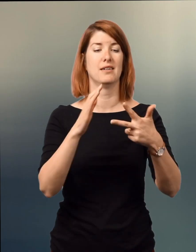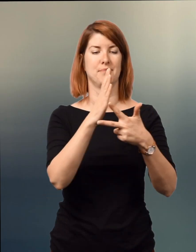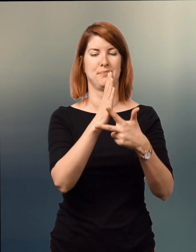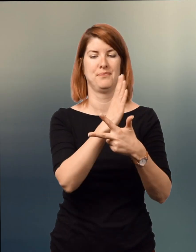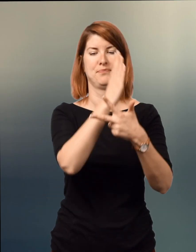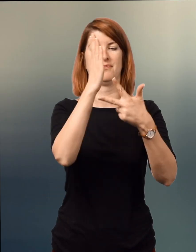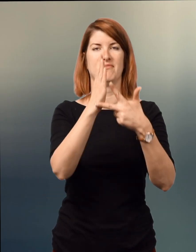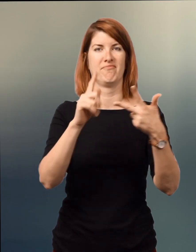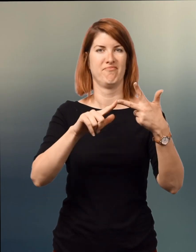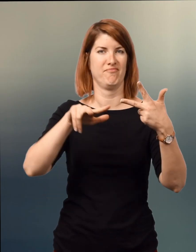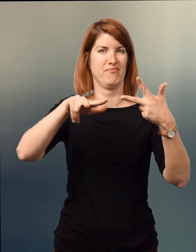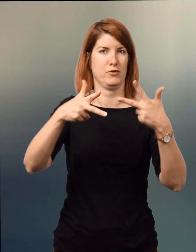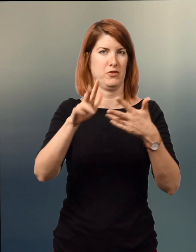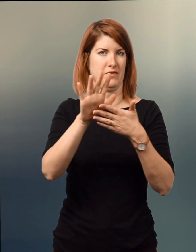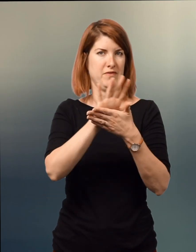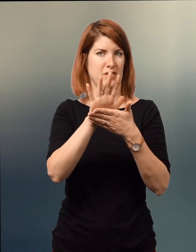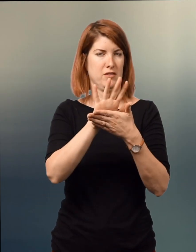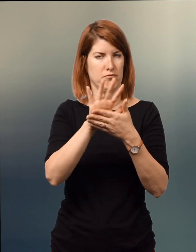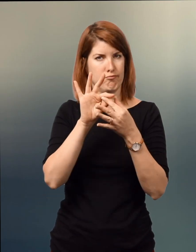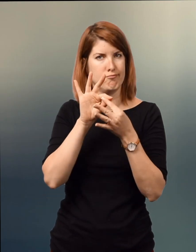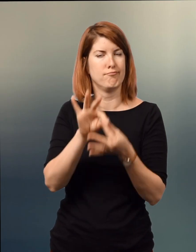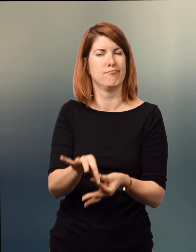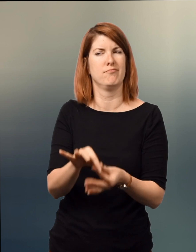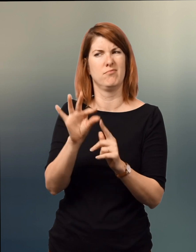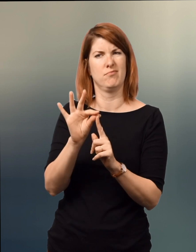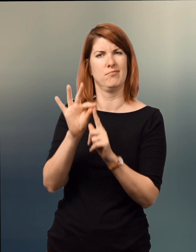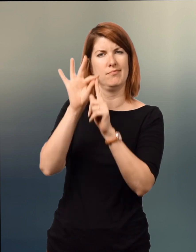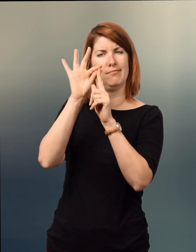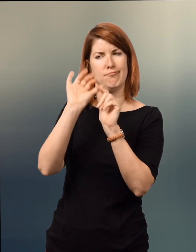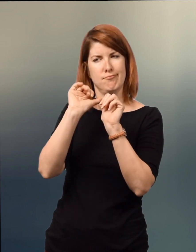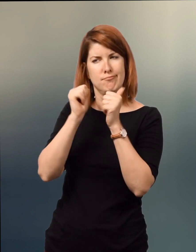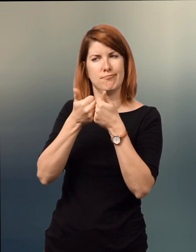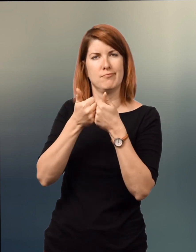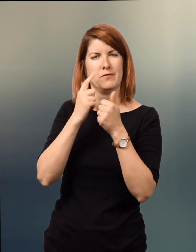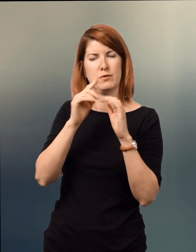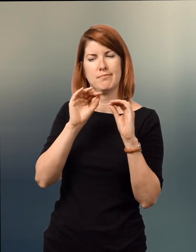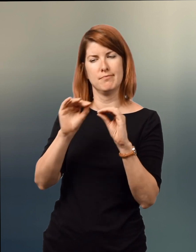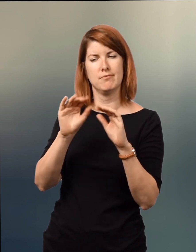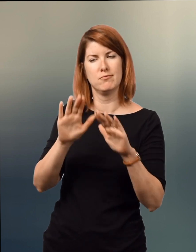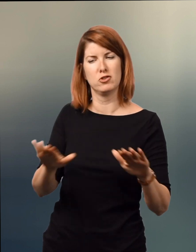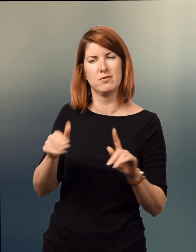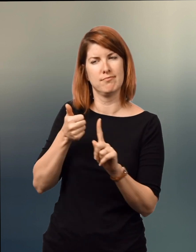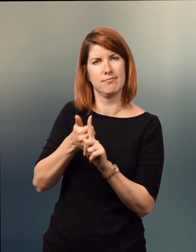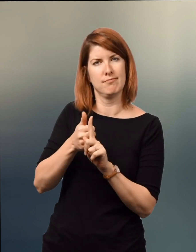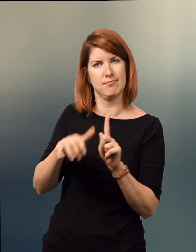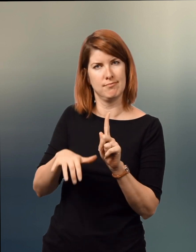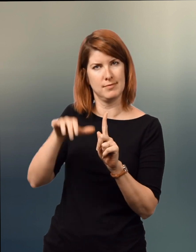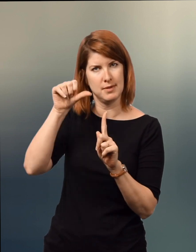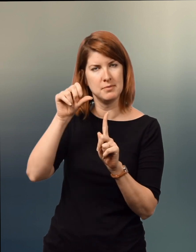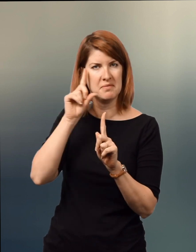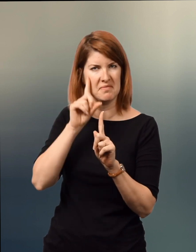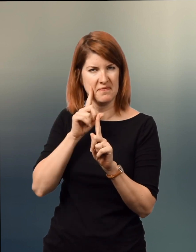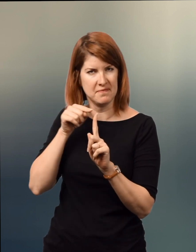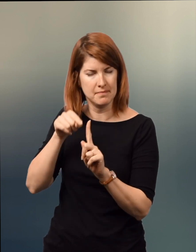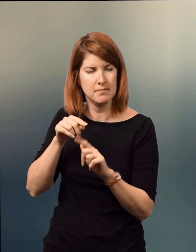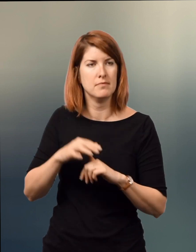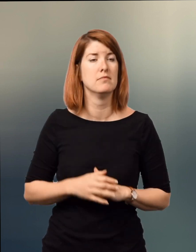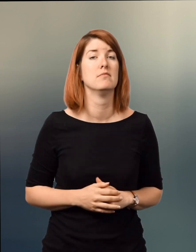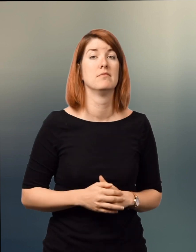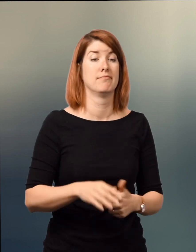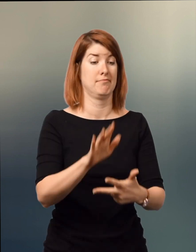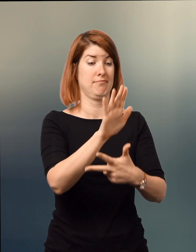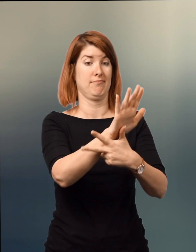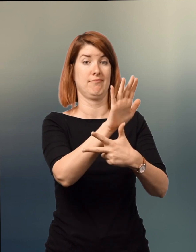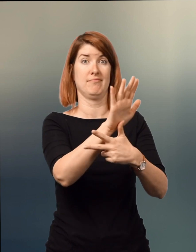This is the third video in this series focused on the unique challenges in educating a deaf child who is adopted. In the first video, I